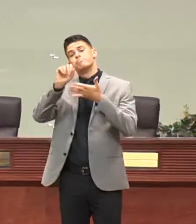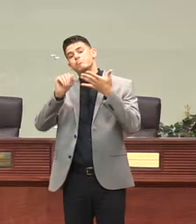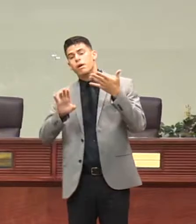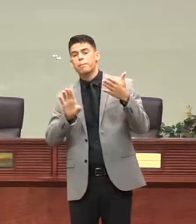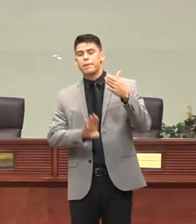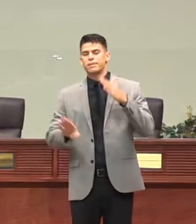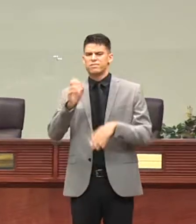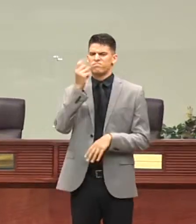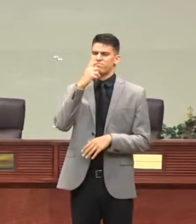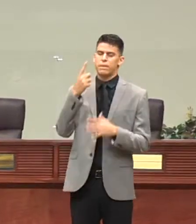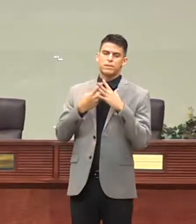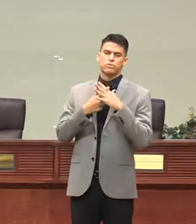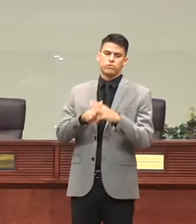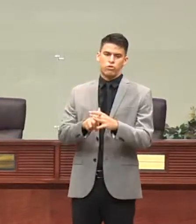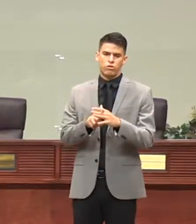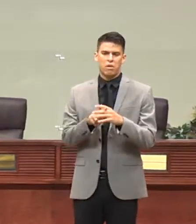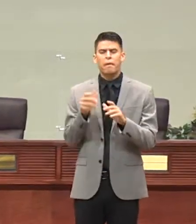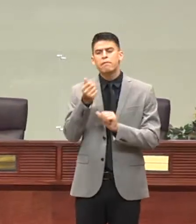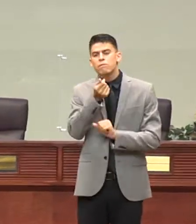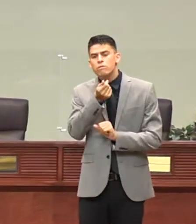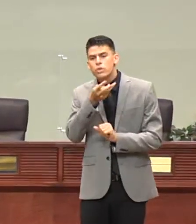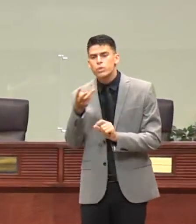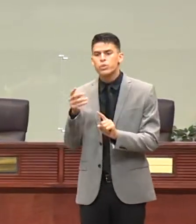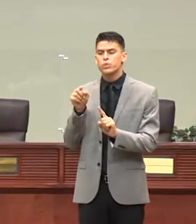me start with a few